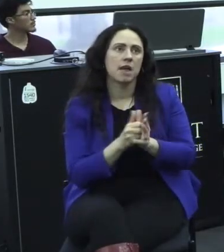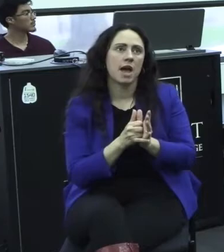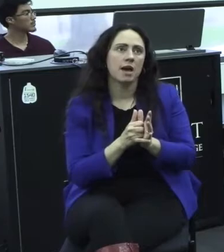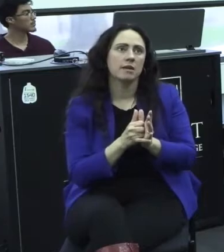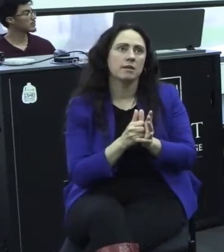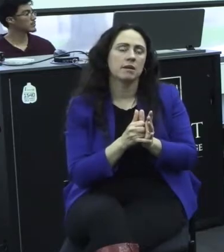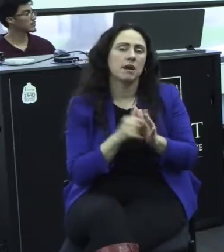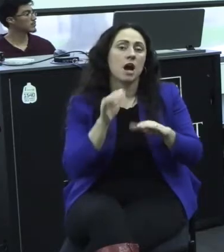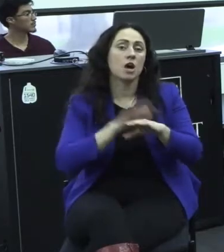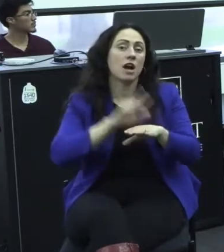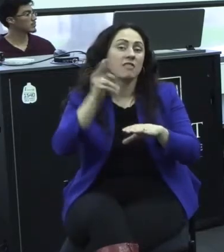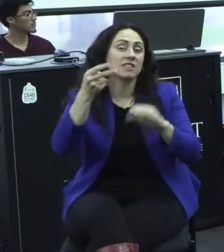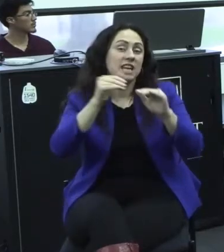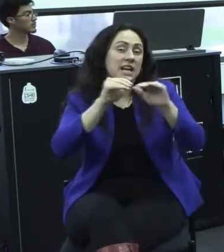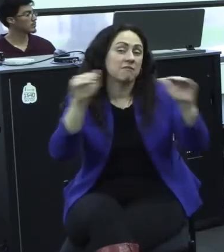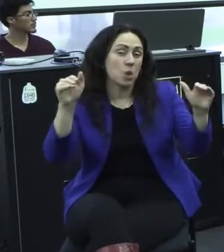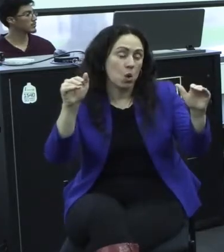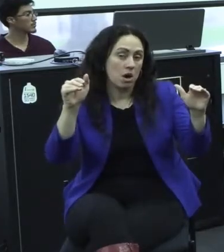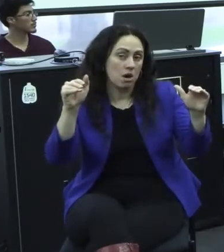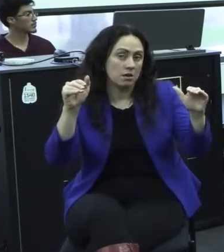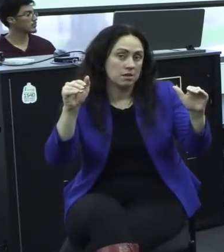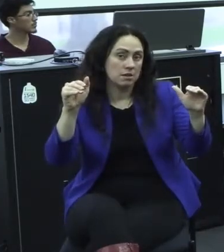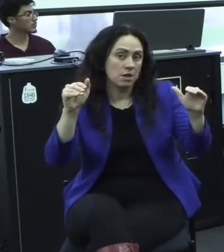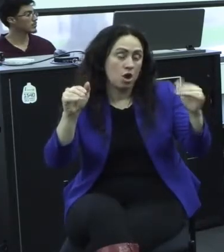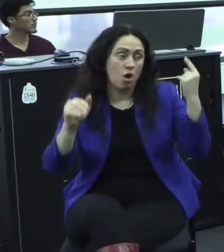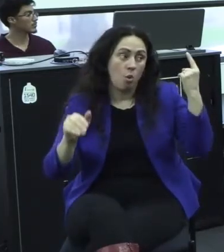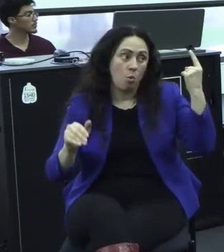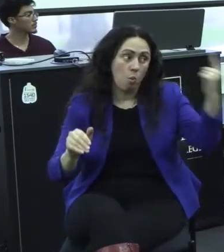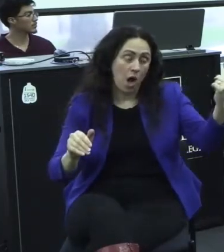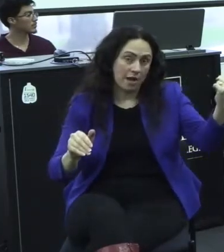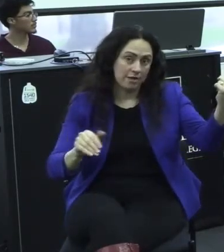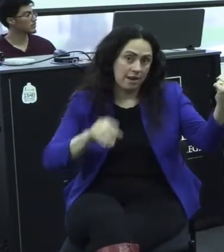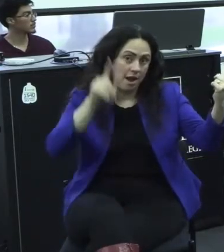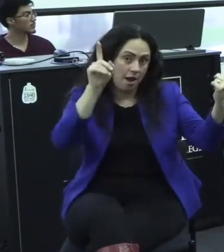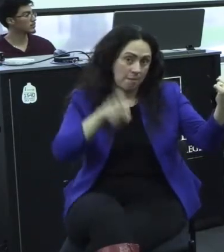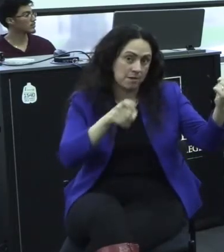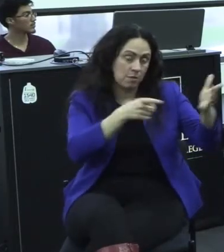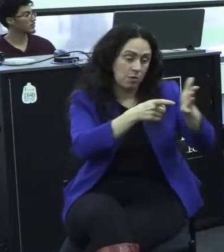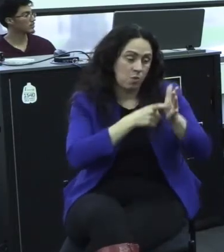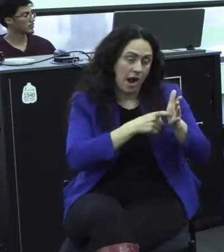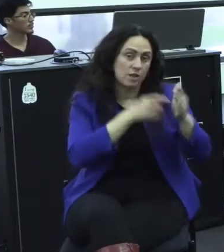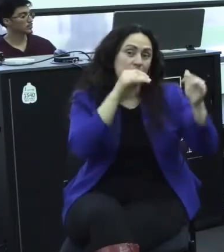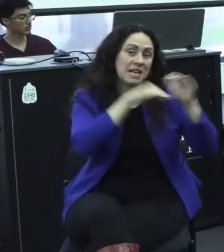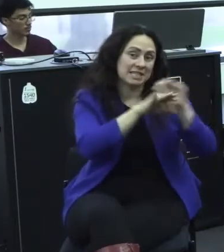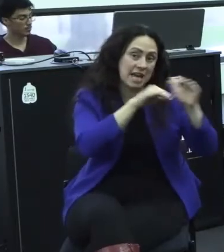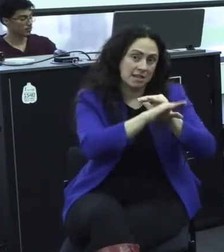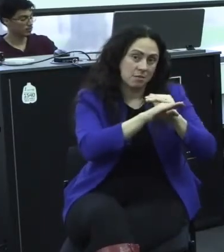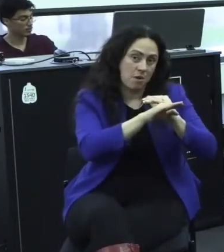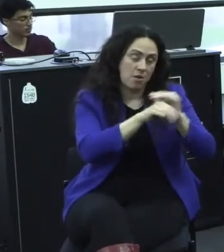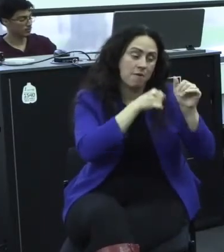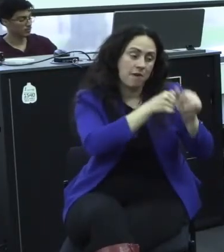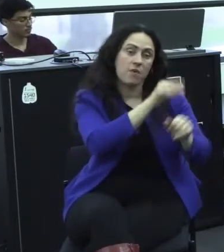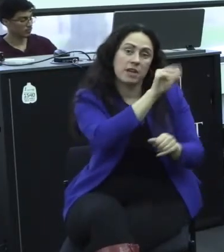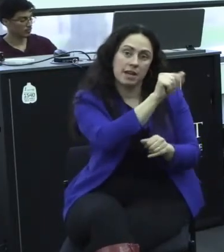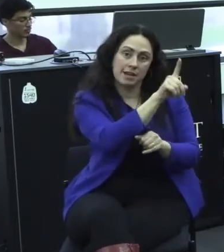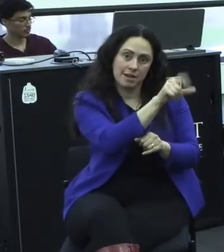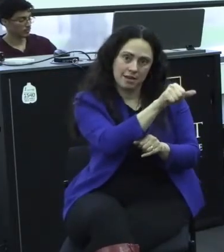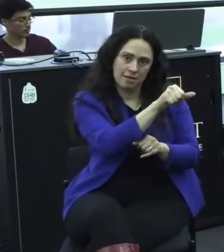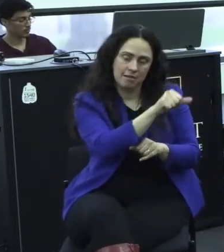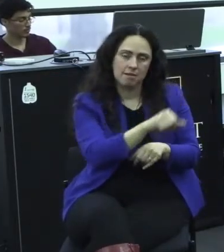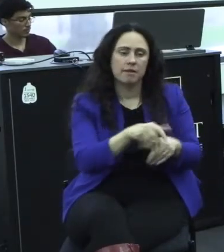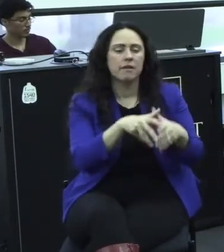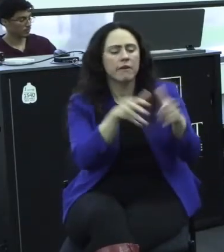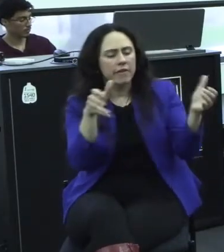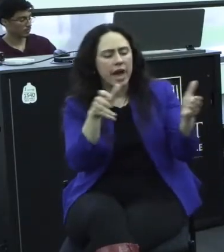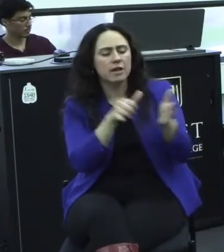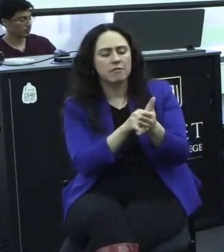on the second floor, at least one of those is going to be required to be accessible. And a lot of it has